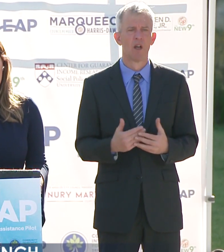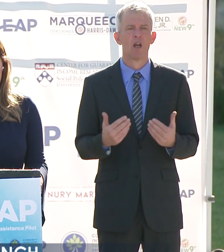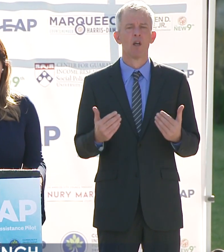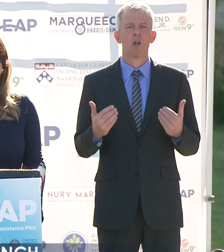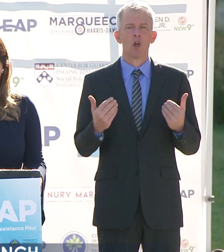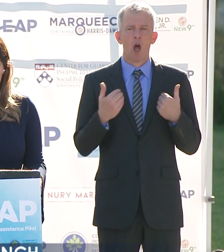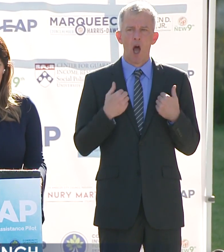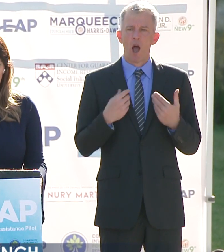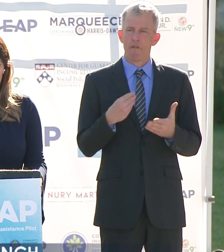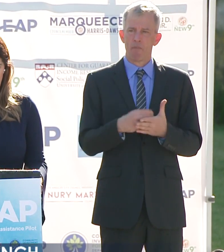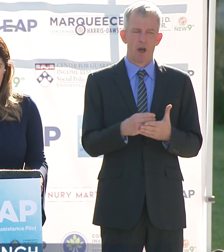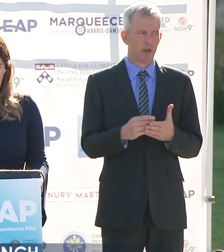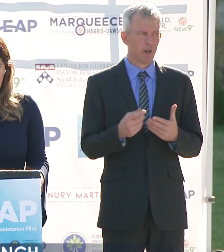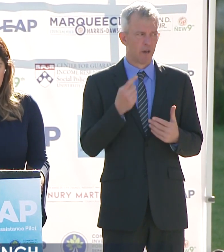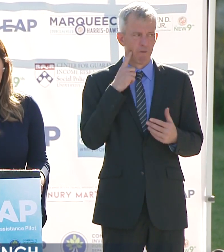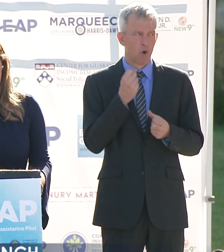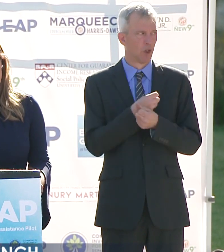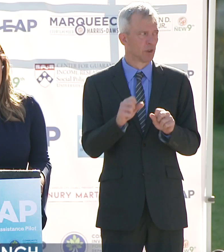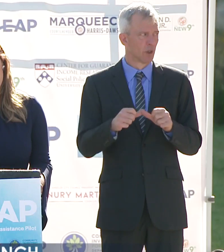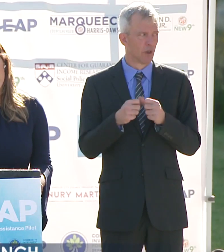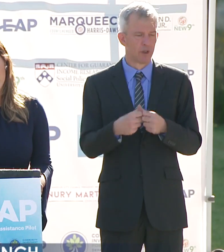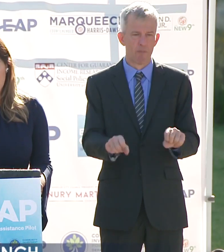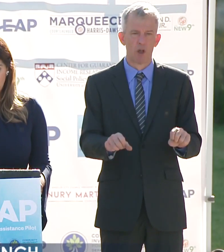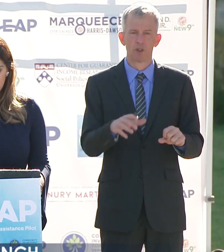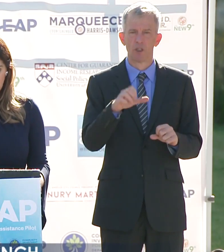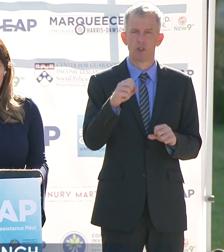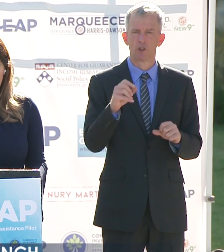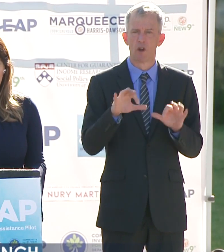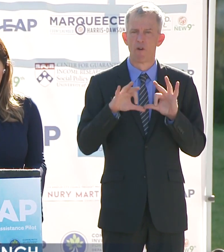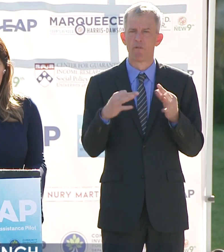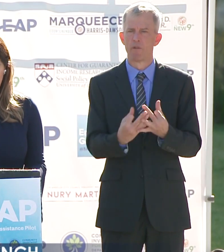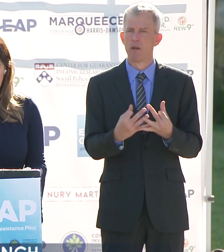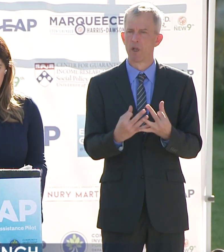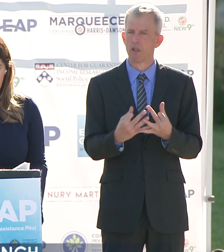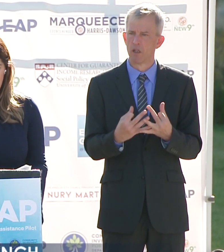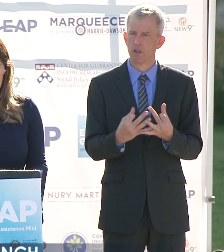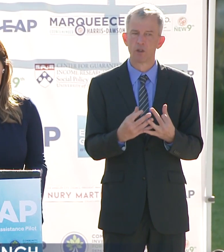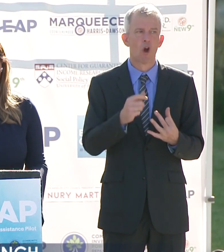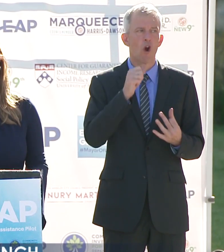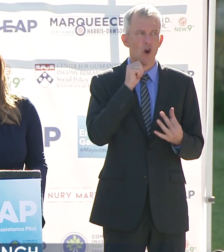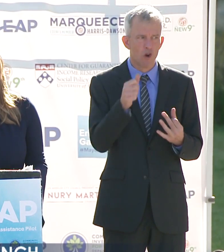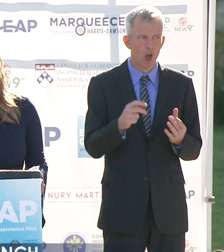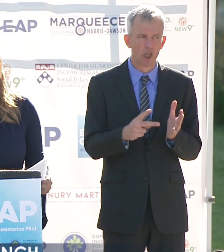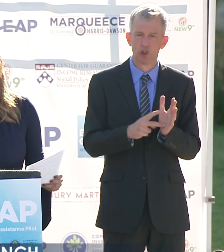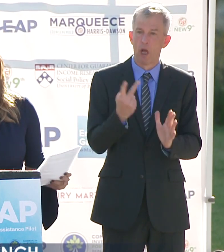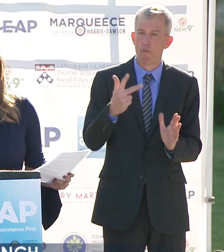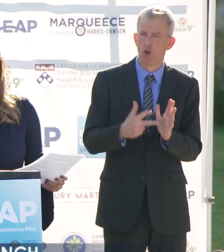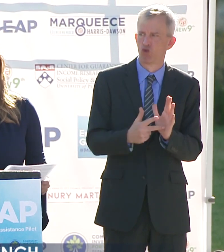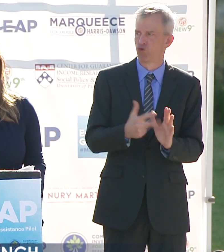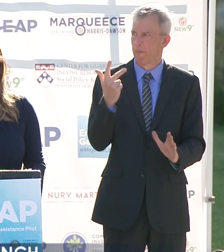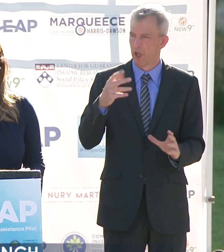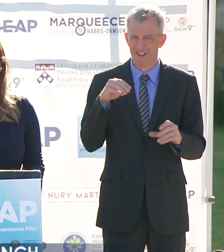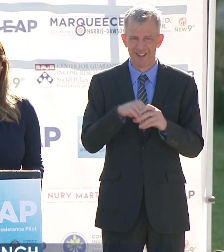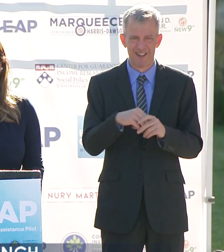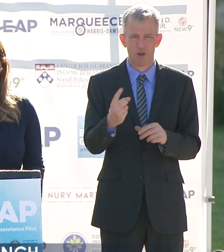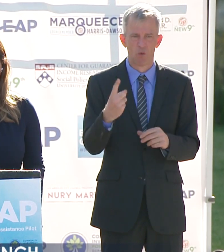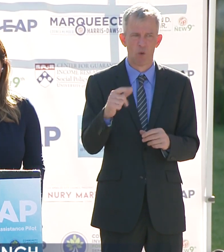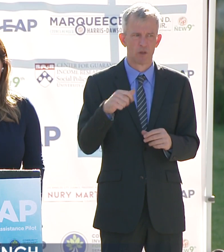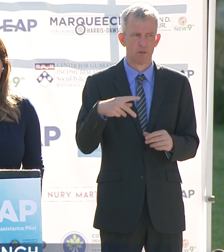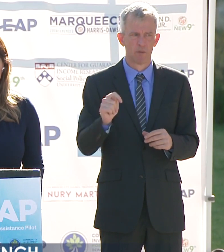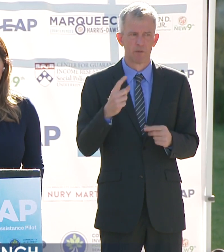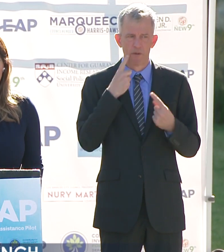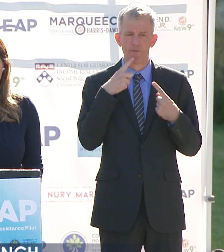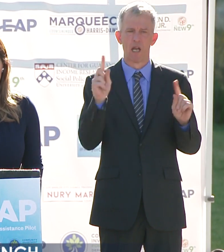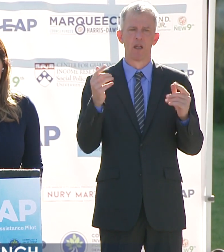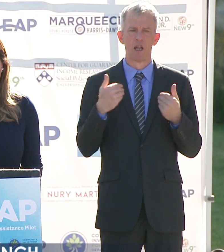a security deposit so that families that are doubled up or tripled up in apartments can finally have a space of